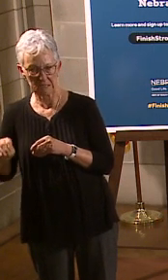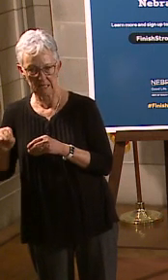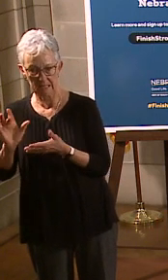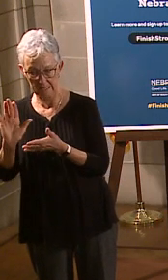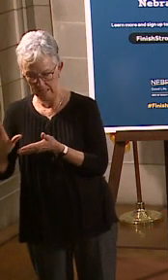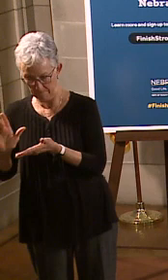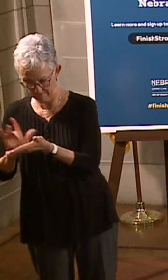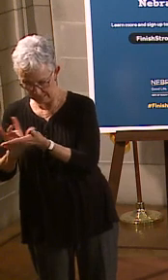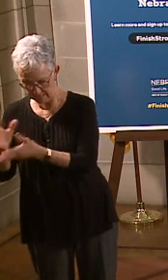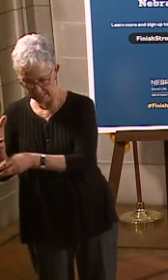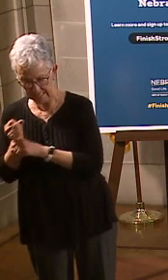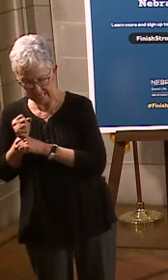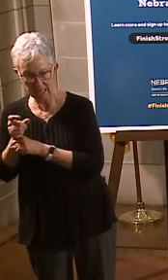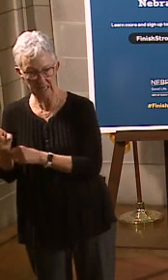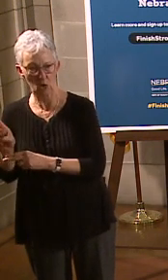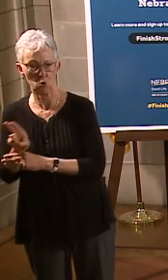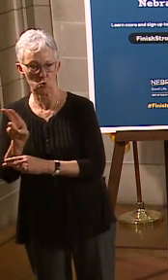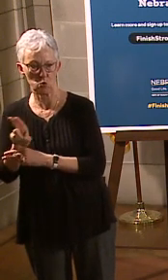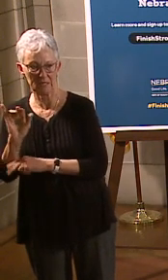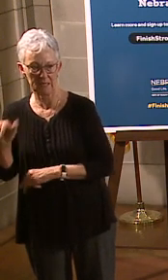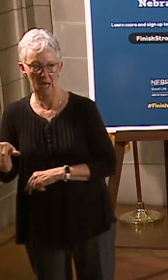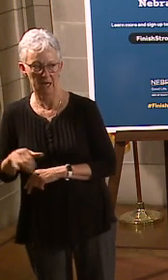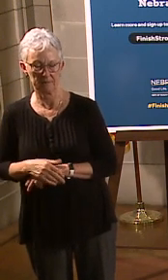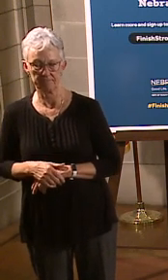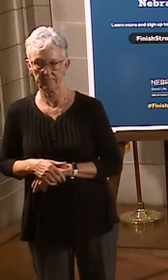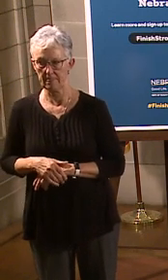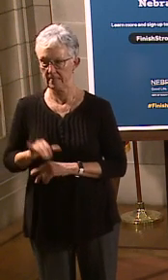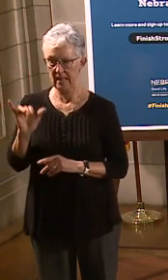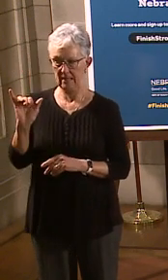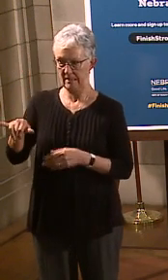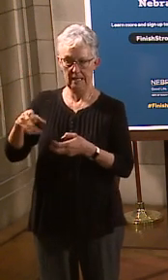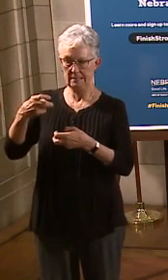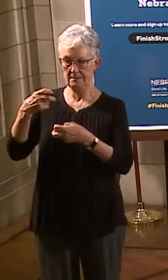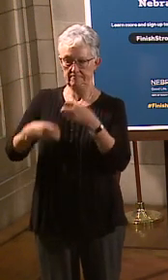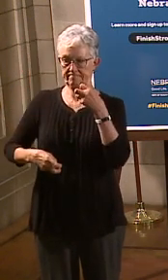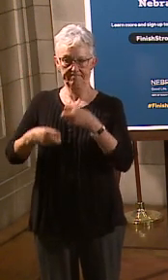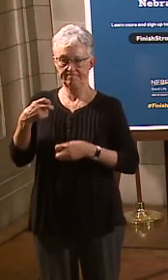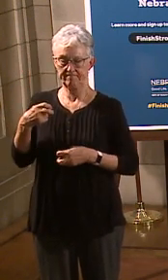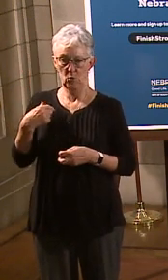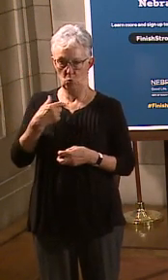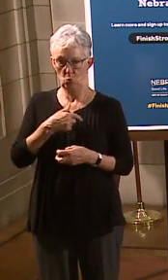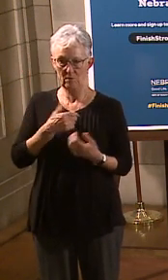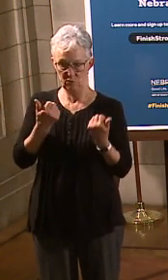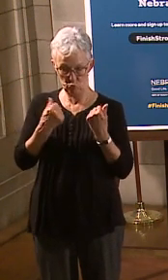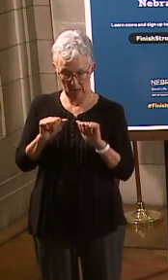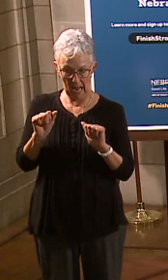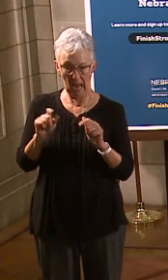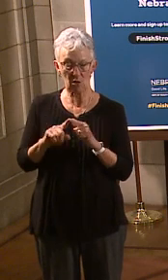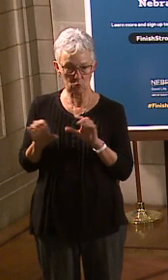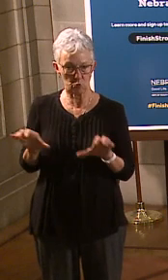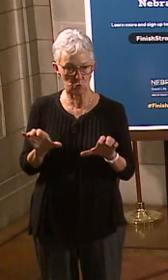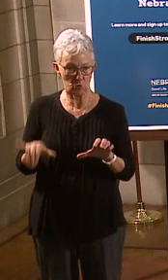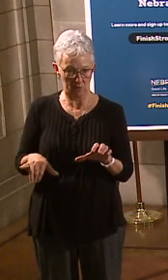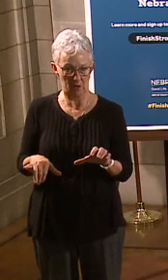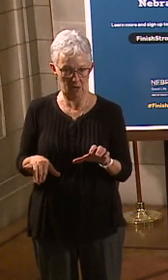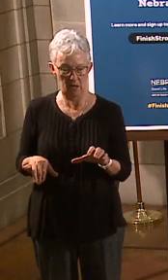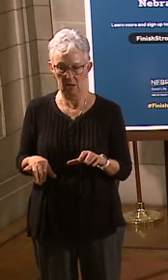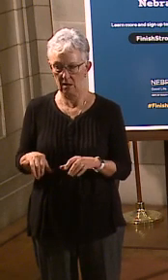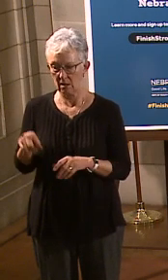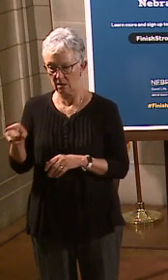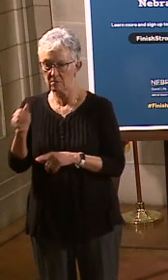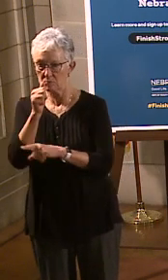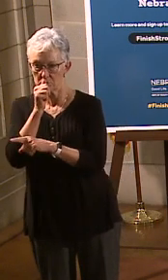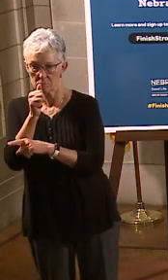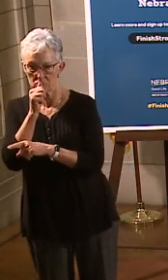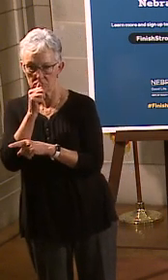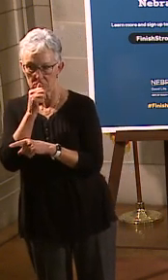out to local health departments? Actually, Willis, that is an issue that we've got where we have been doing that. So the pharmacies